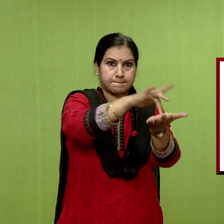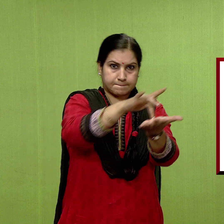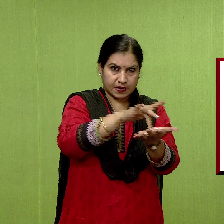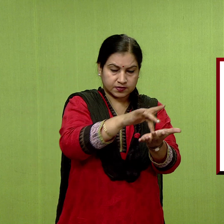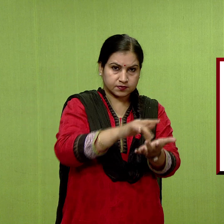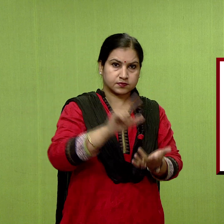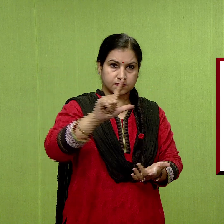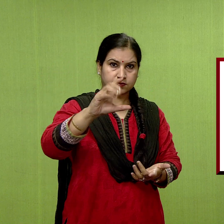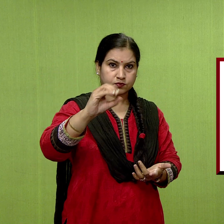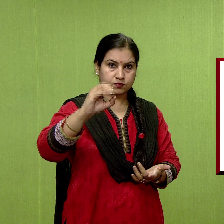extent.